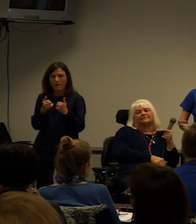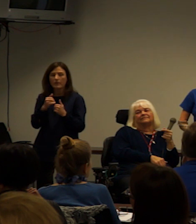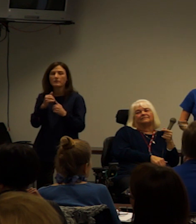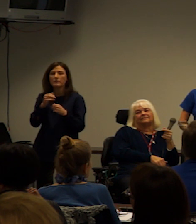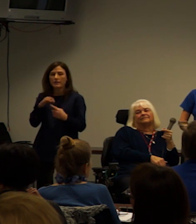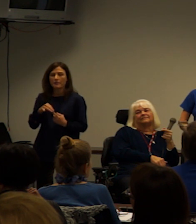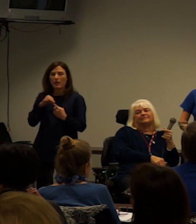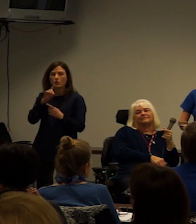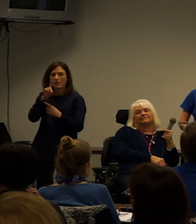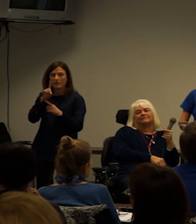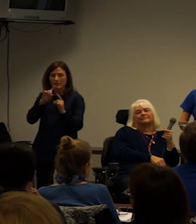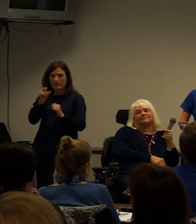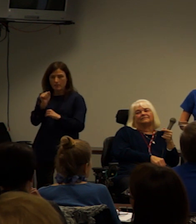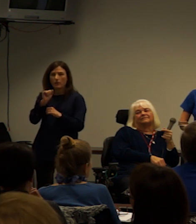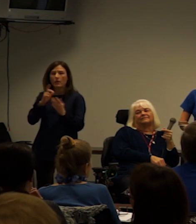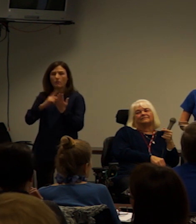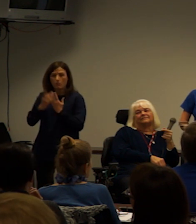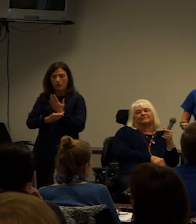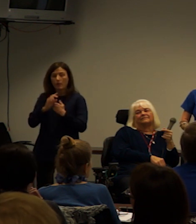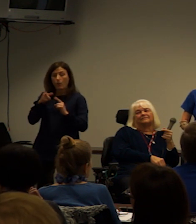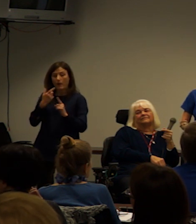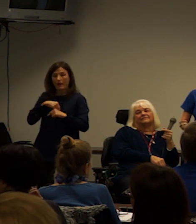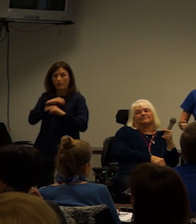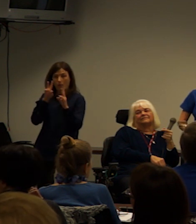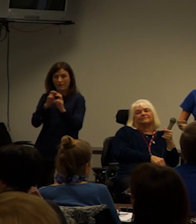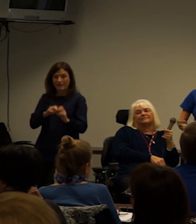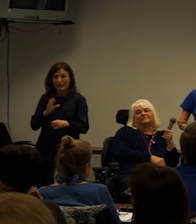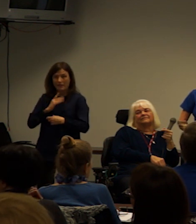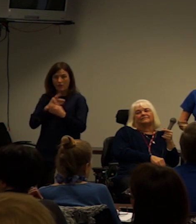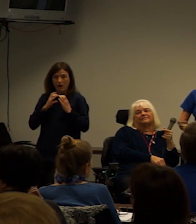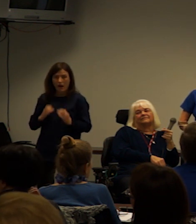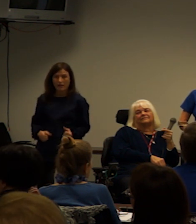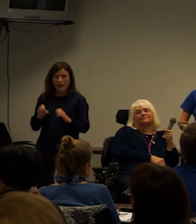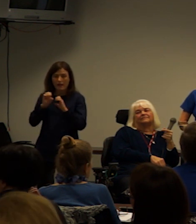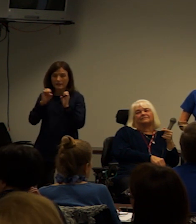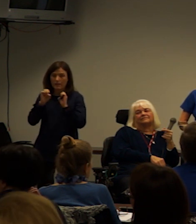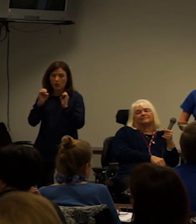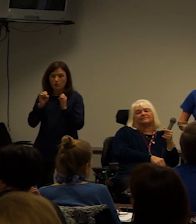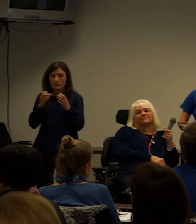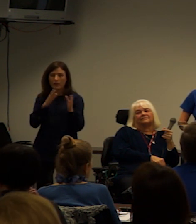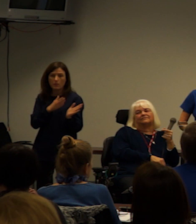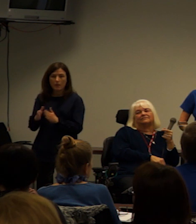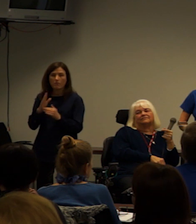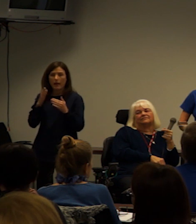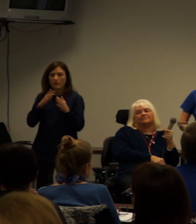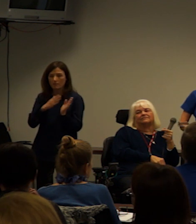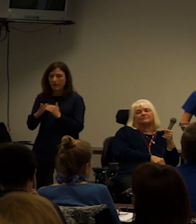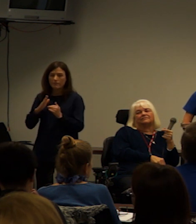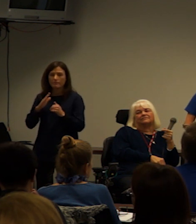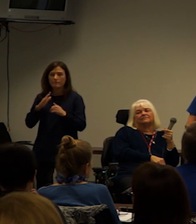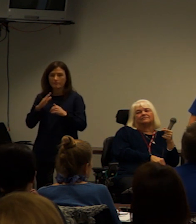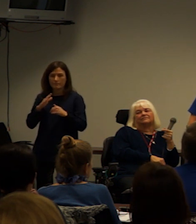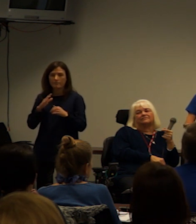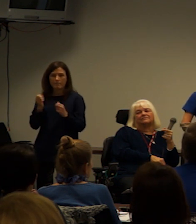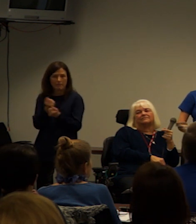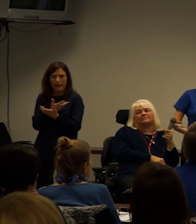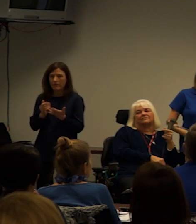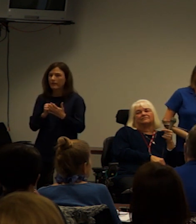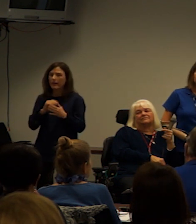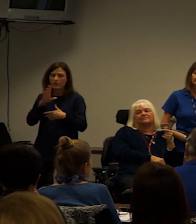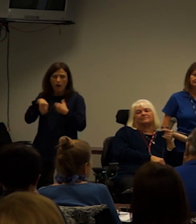our counselors, when they do the assessments on the client, they create an emergency preparedness plan. Perfect. So it includes all of that, including medication,